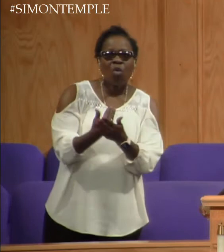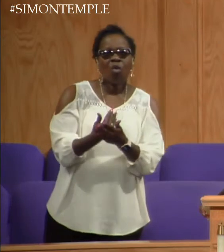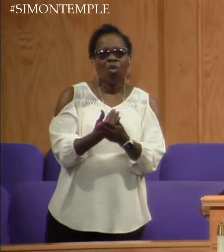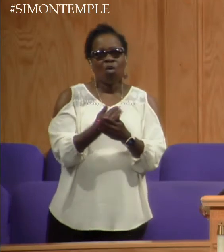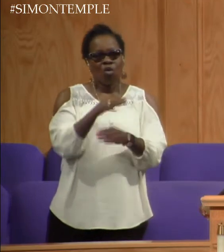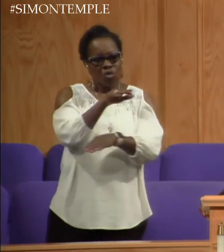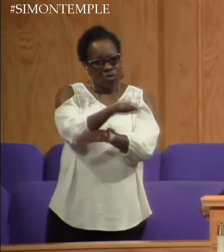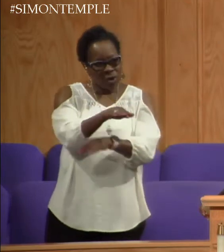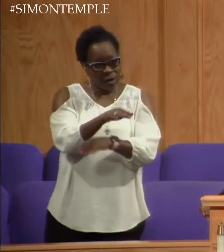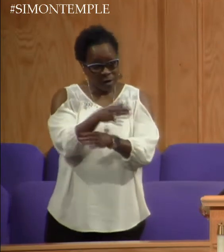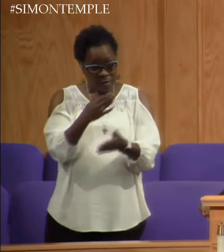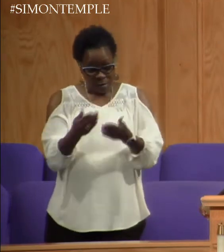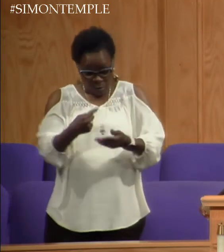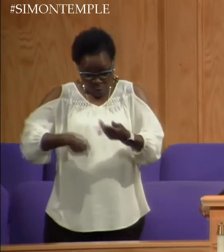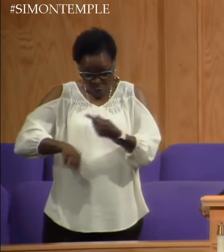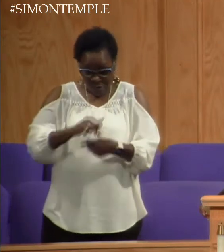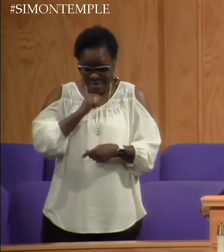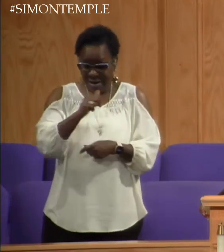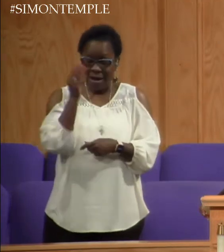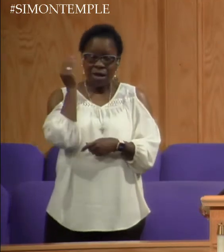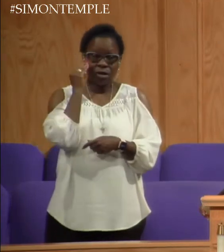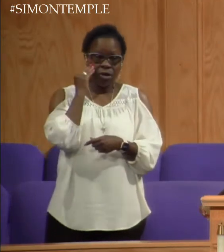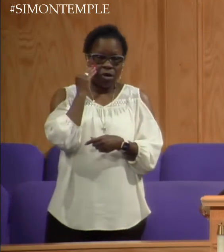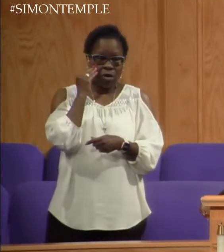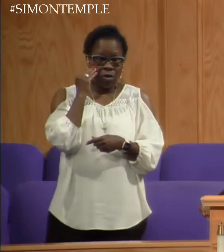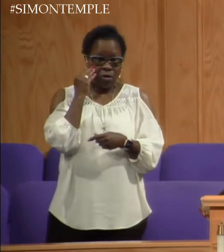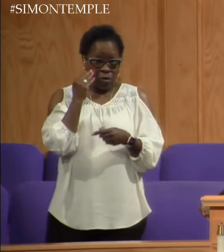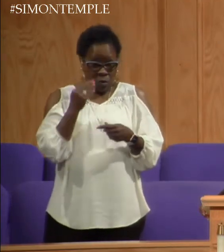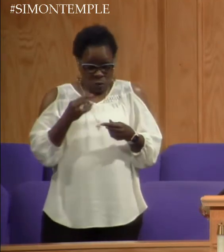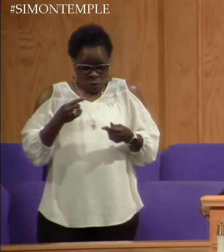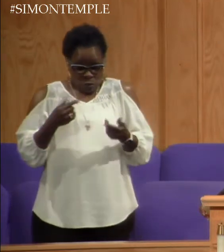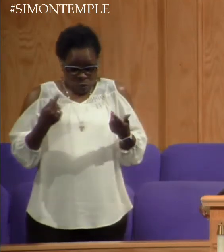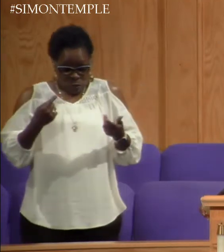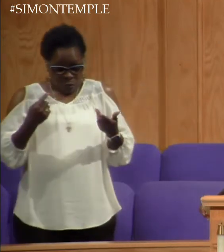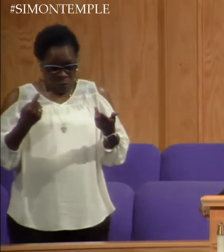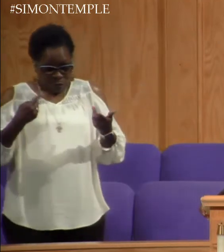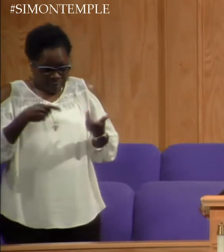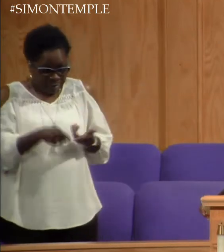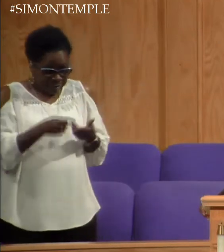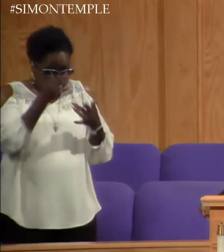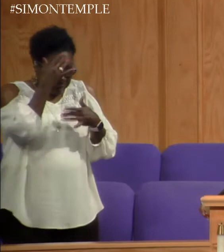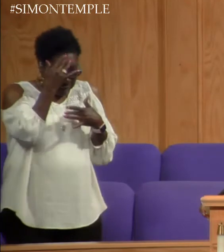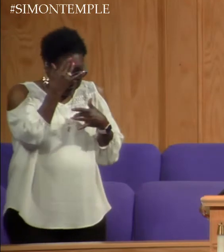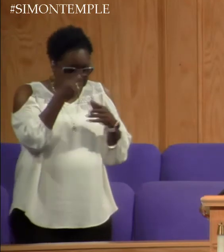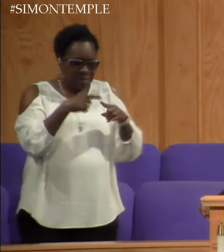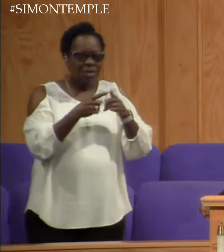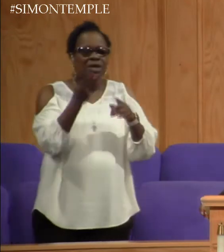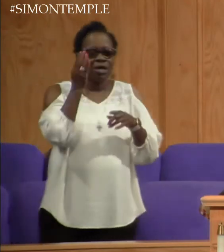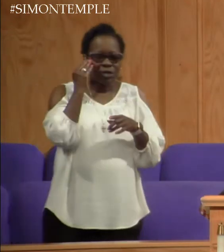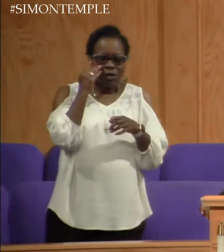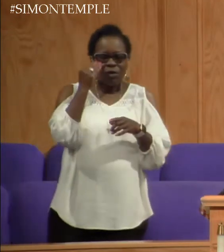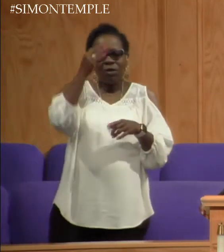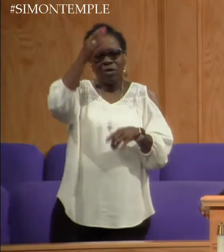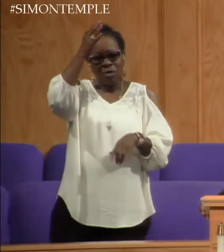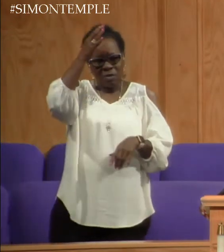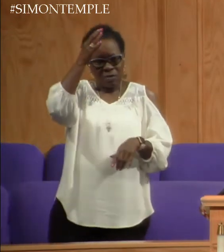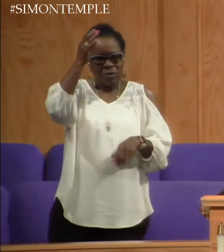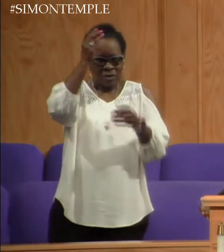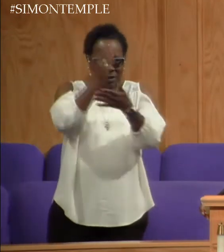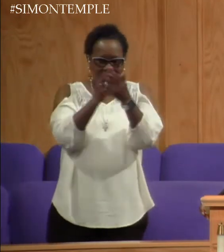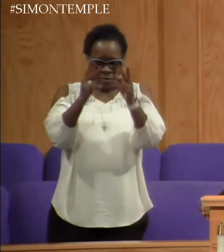we might not know what we're dealing with, but I know a man who does. Who can put the whole world at a